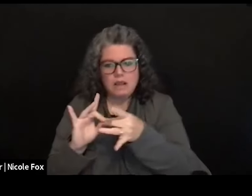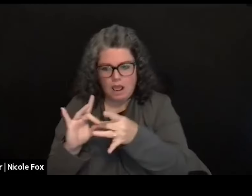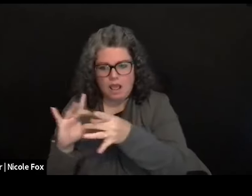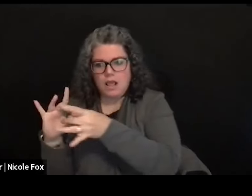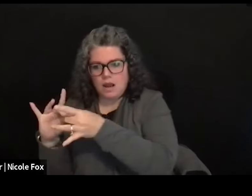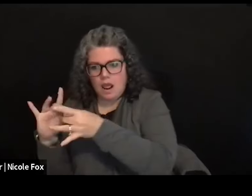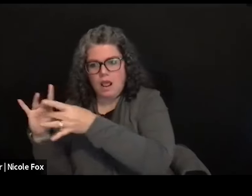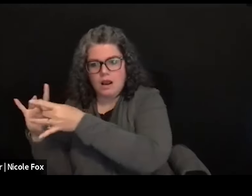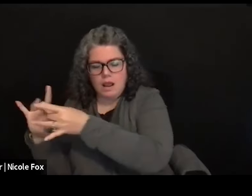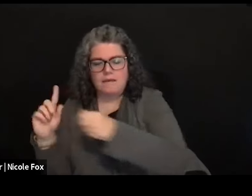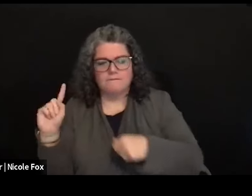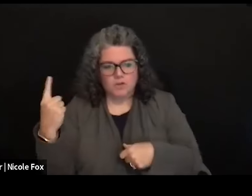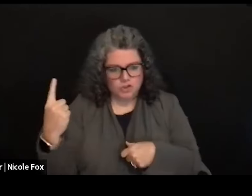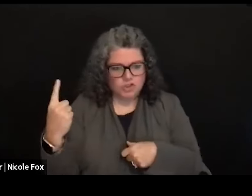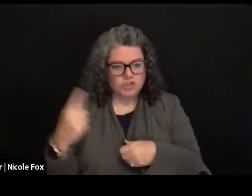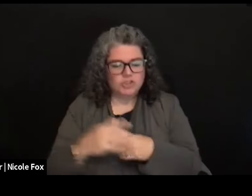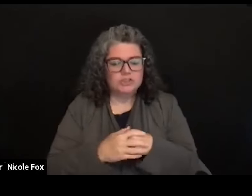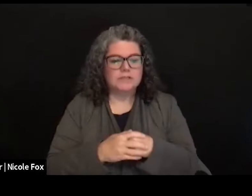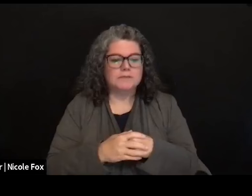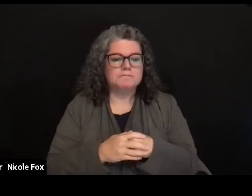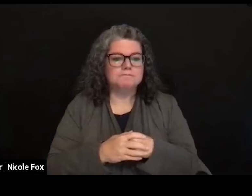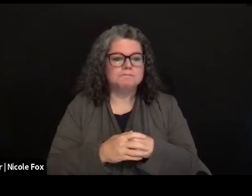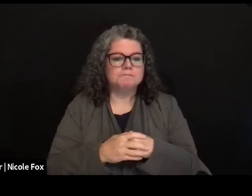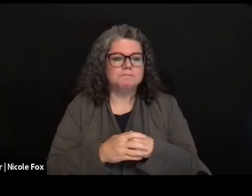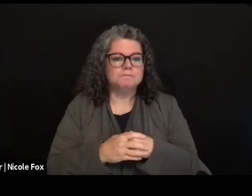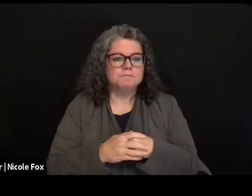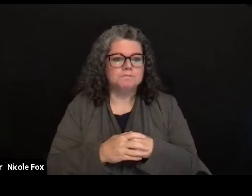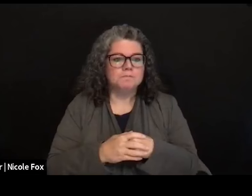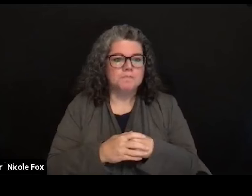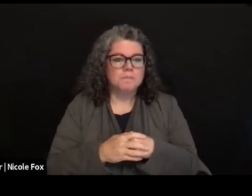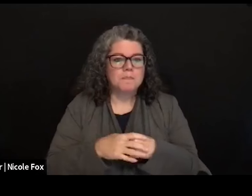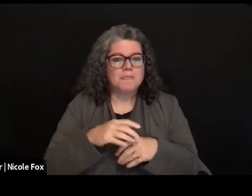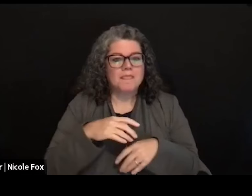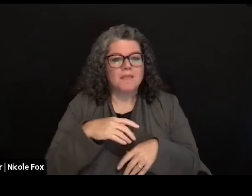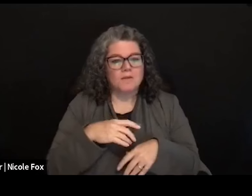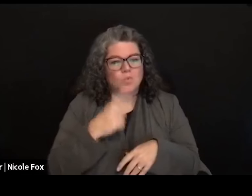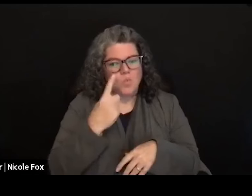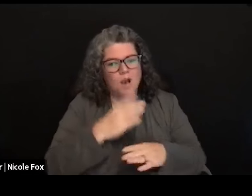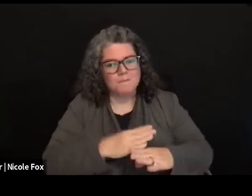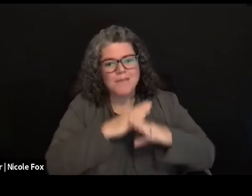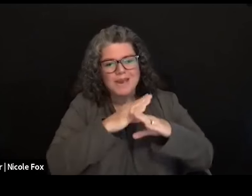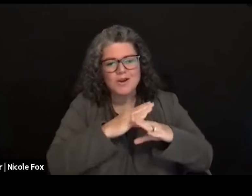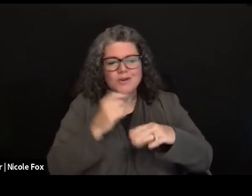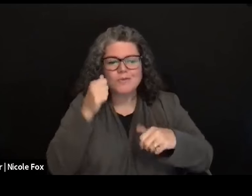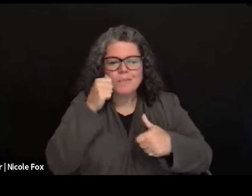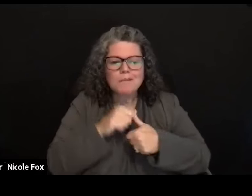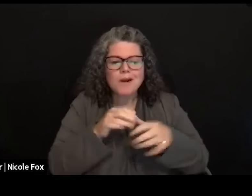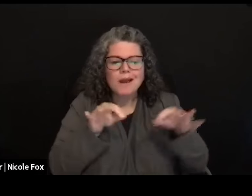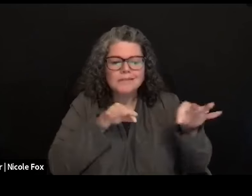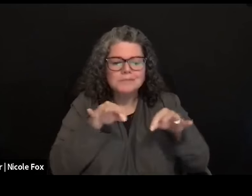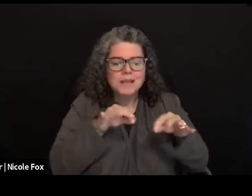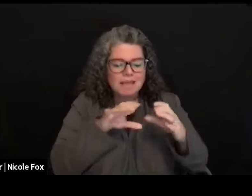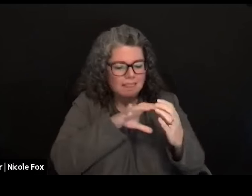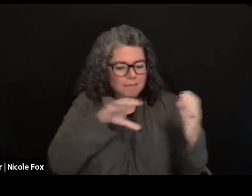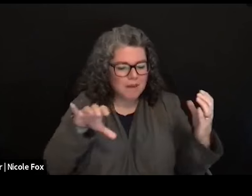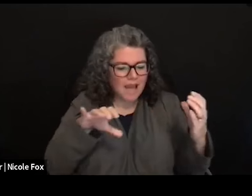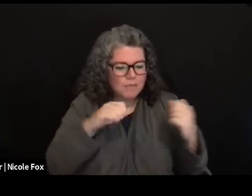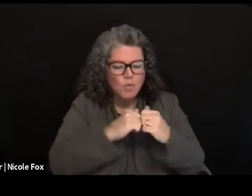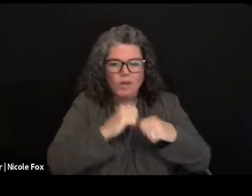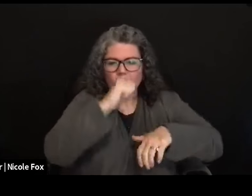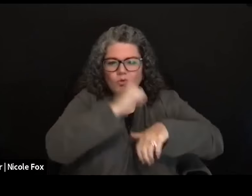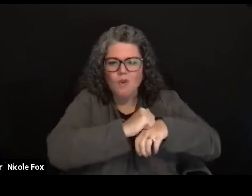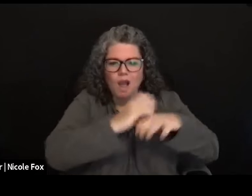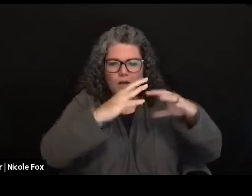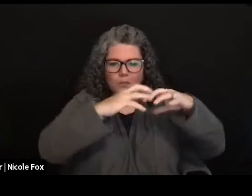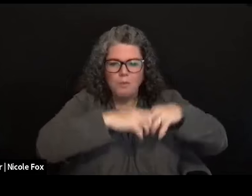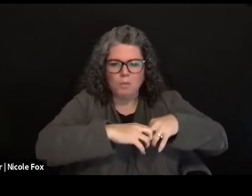close. Perhaps had we not have had to remove that piece of pipe that was clogged with boulders, we may have had that connection made